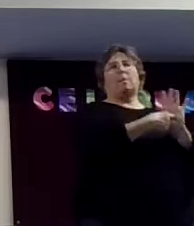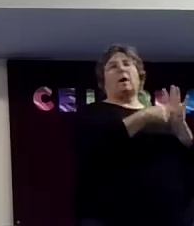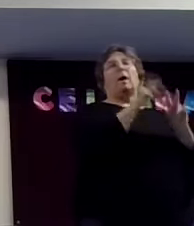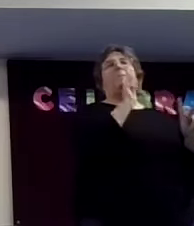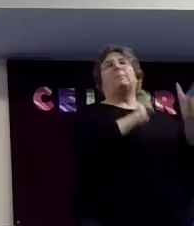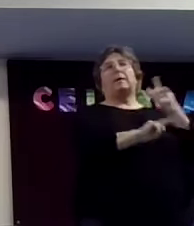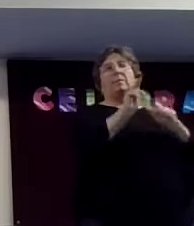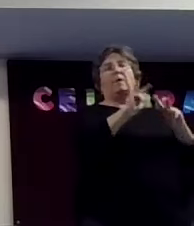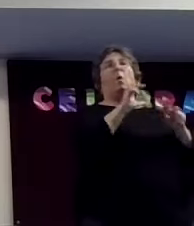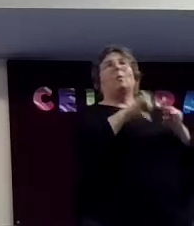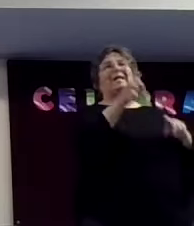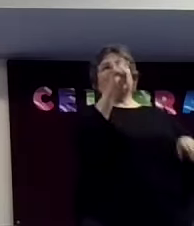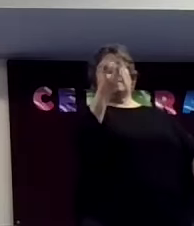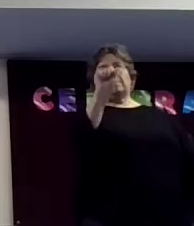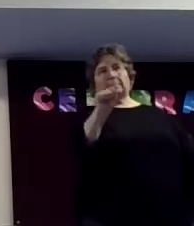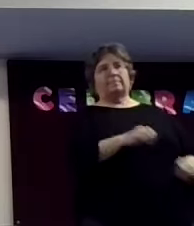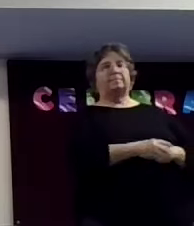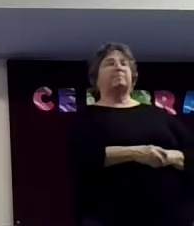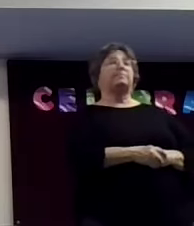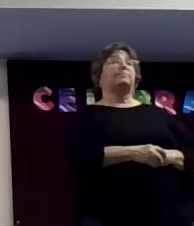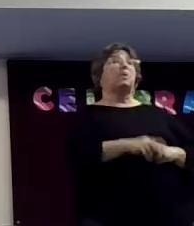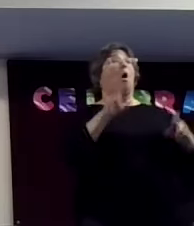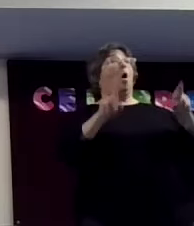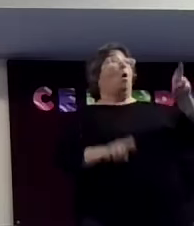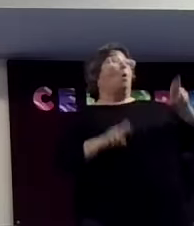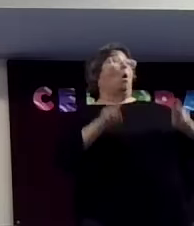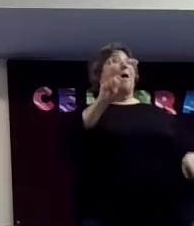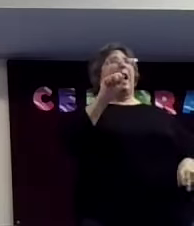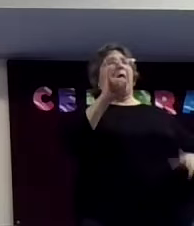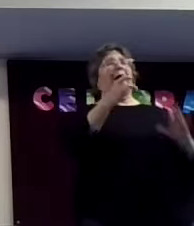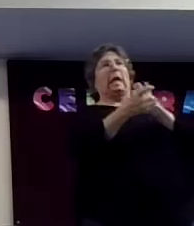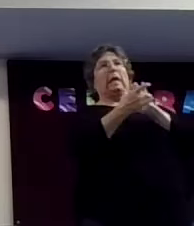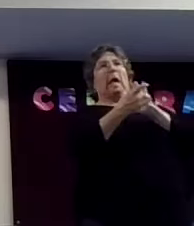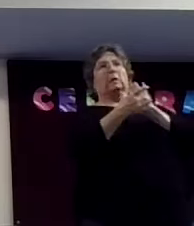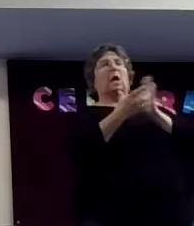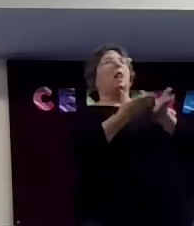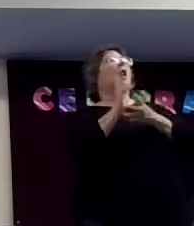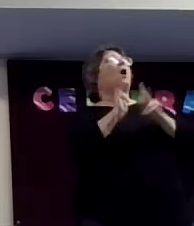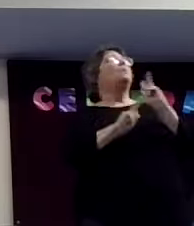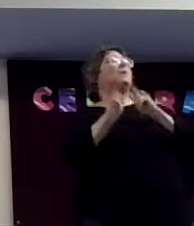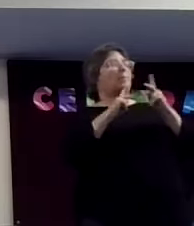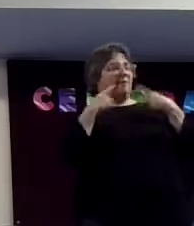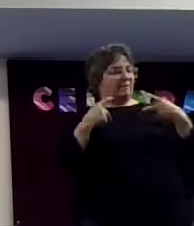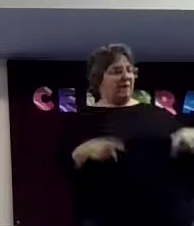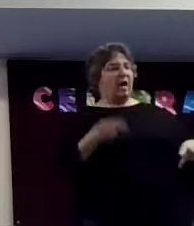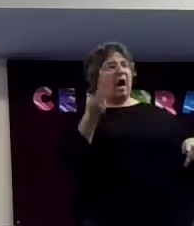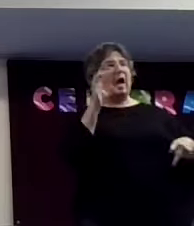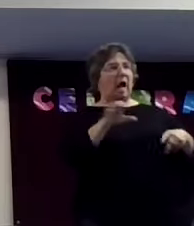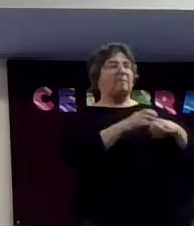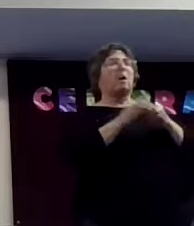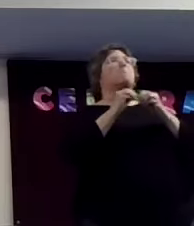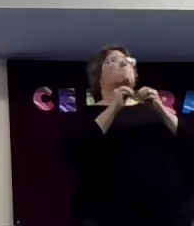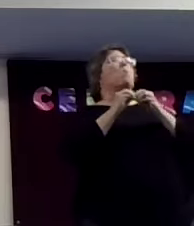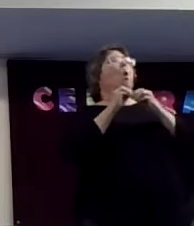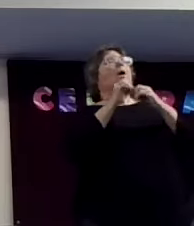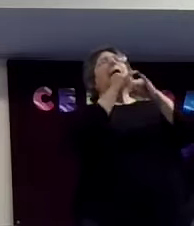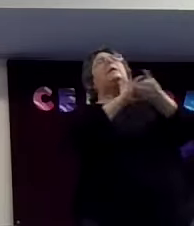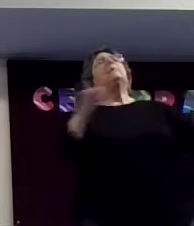representing people with disabilities. Robot and AI technologies can allow people with physical handicaps much